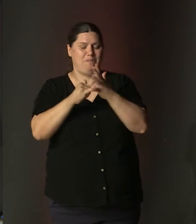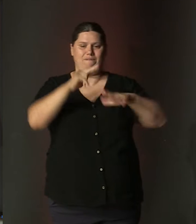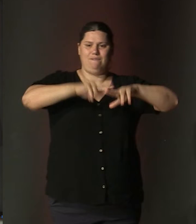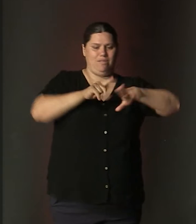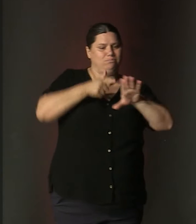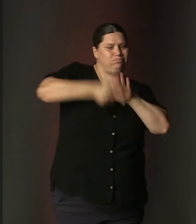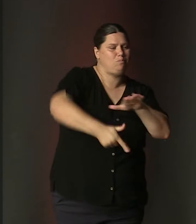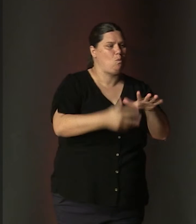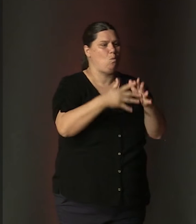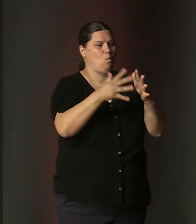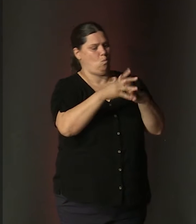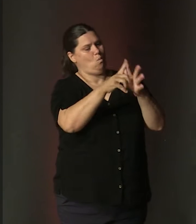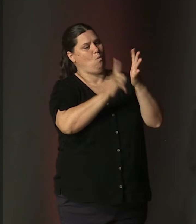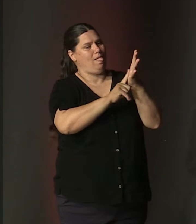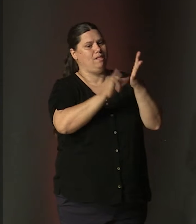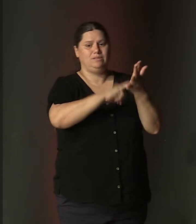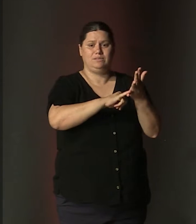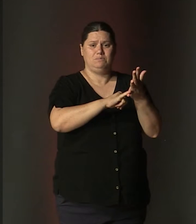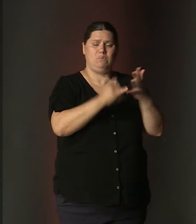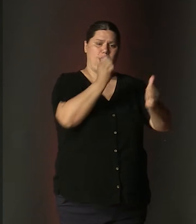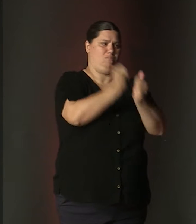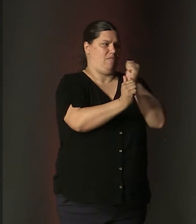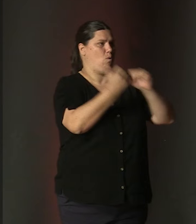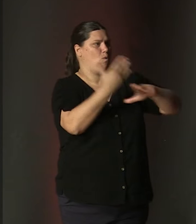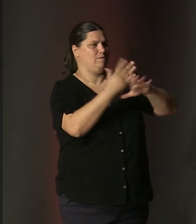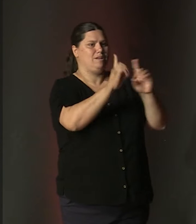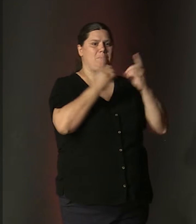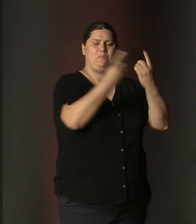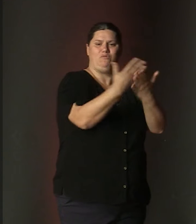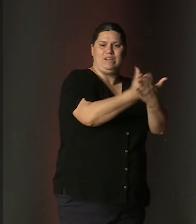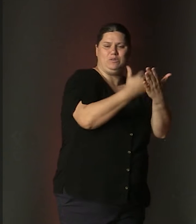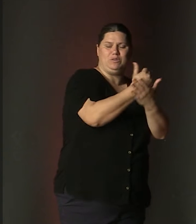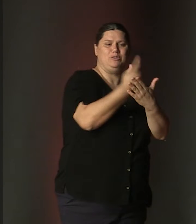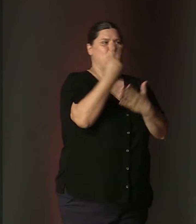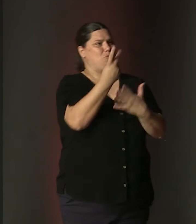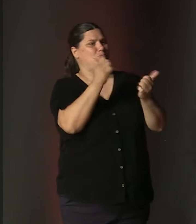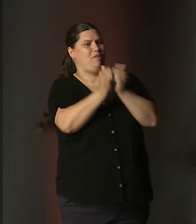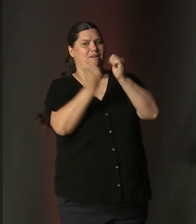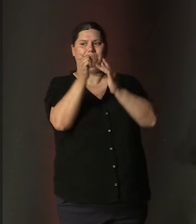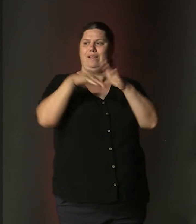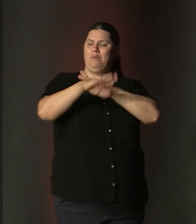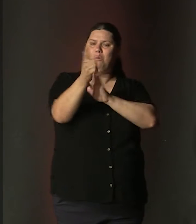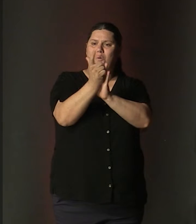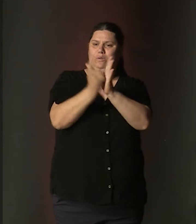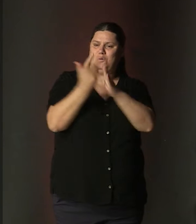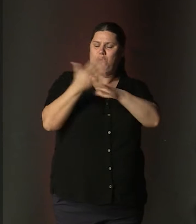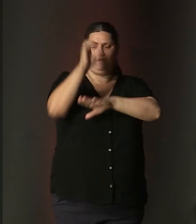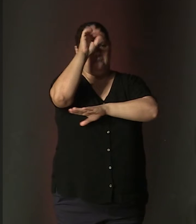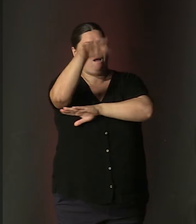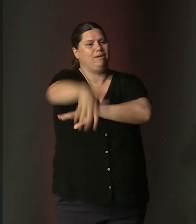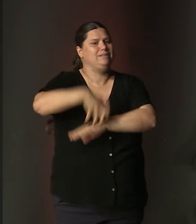wells. My brother works for the Department of Resources. Two of my brothers-in-law work for mining companies, as do two of my